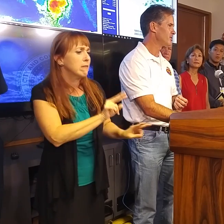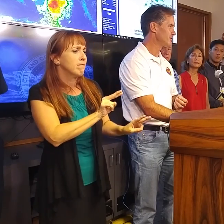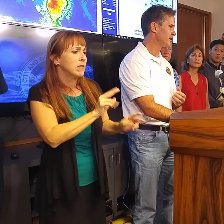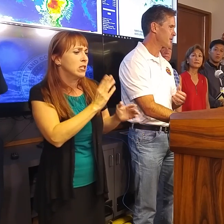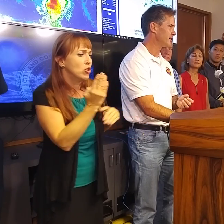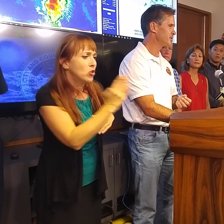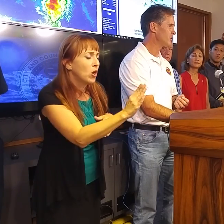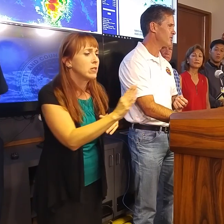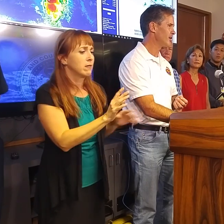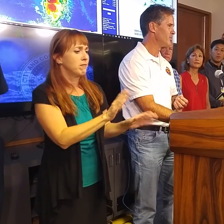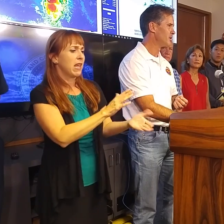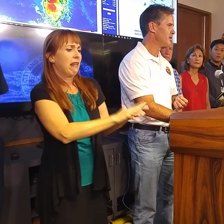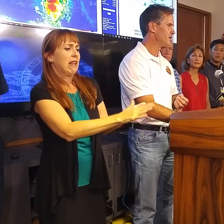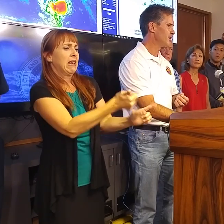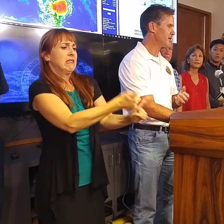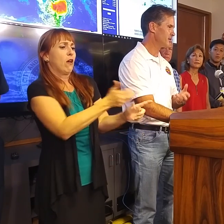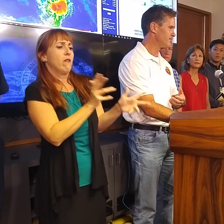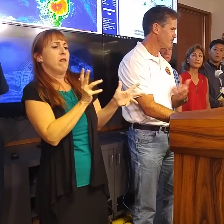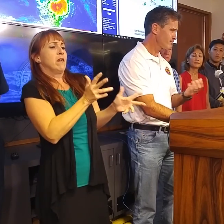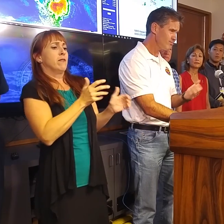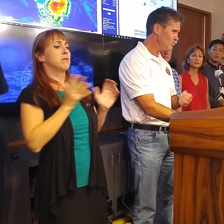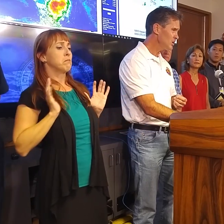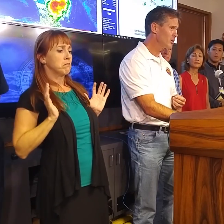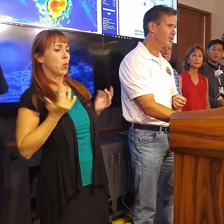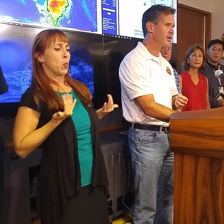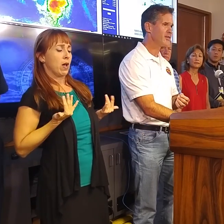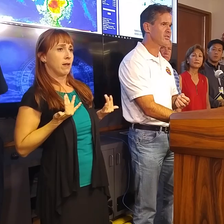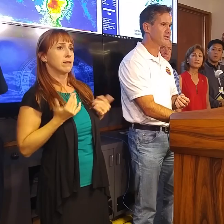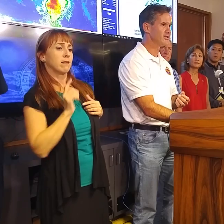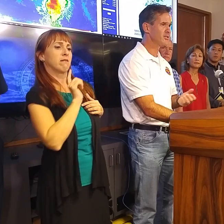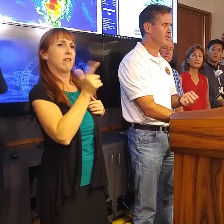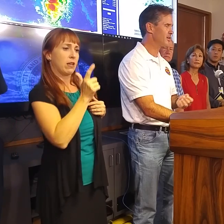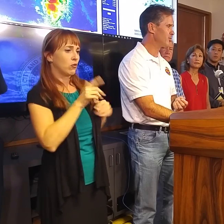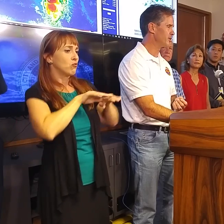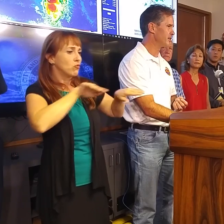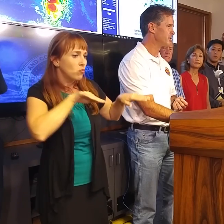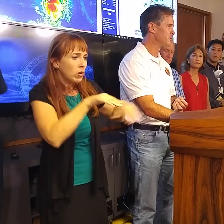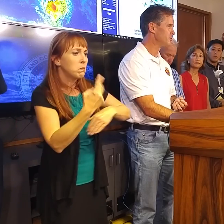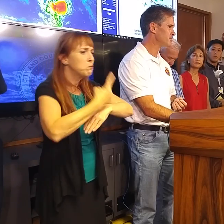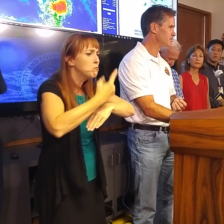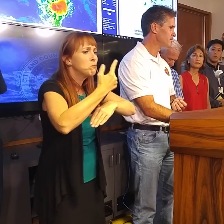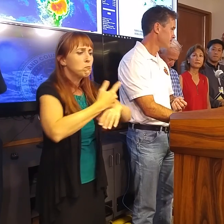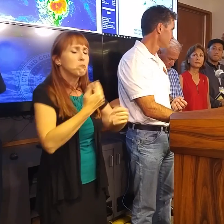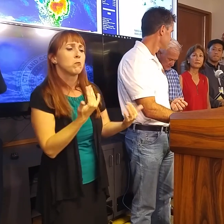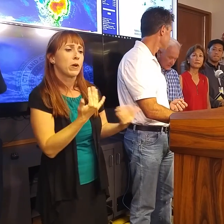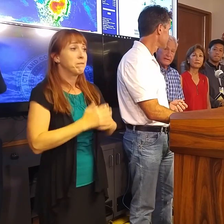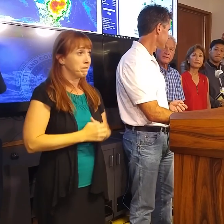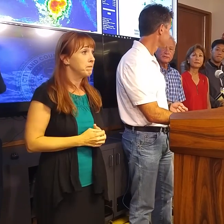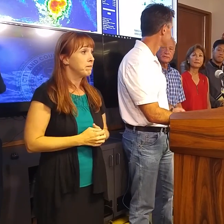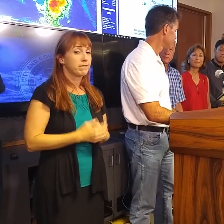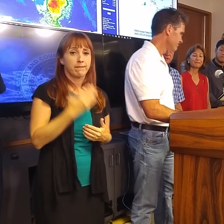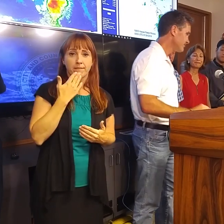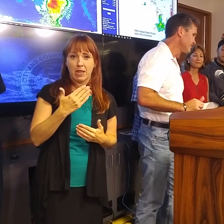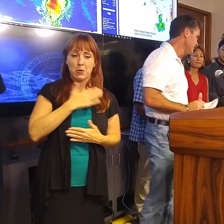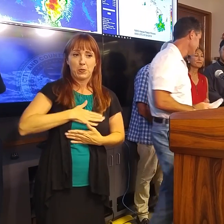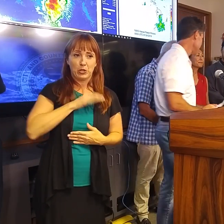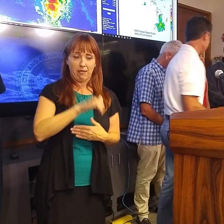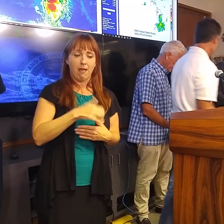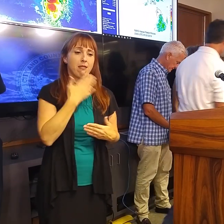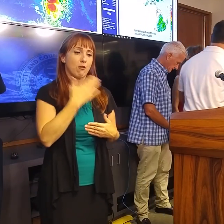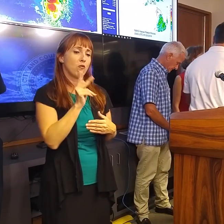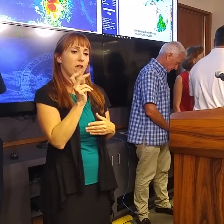out, let it clean itself up, and then go in after, you know, give it a couple of days. Thank you. Appreciate it.